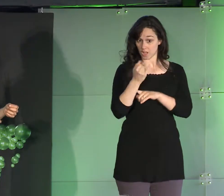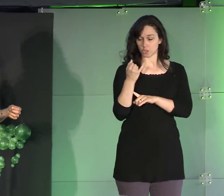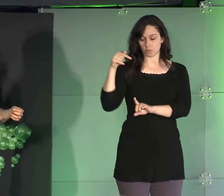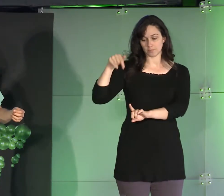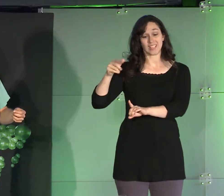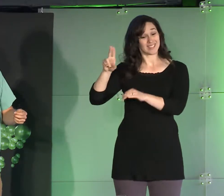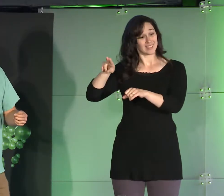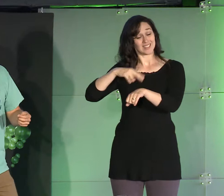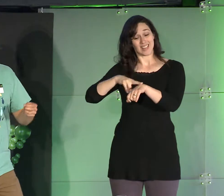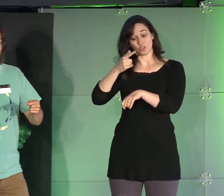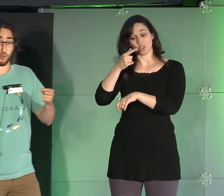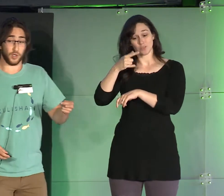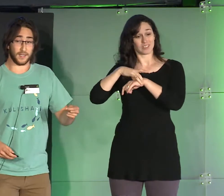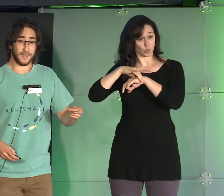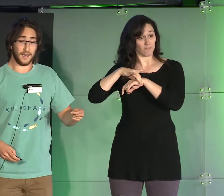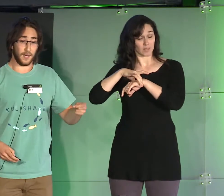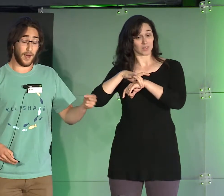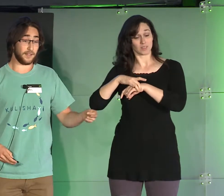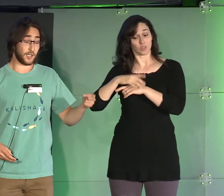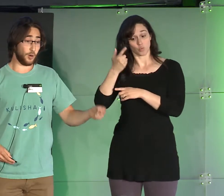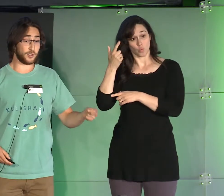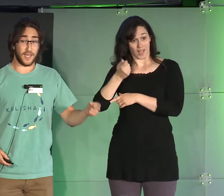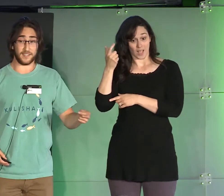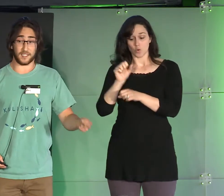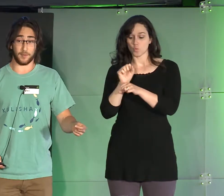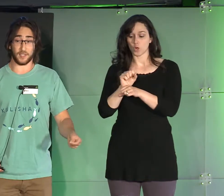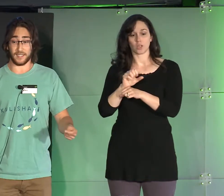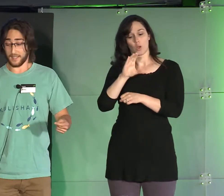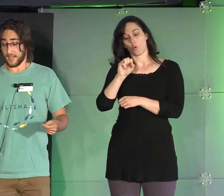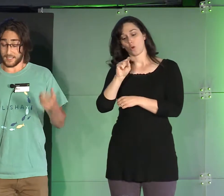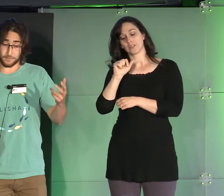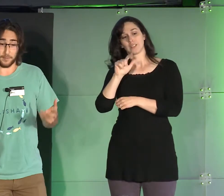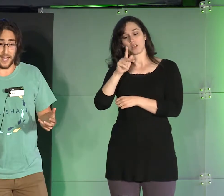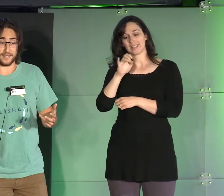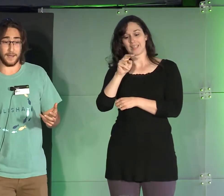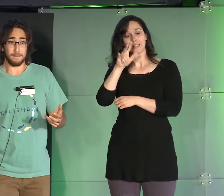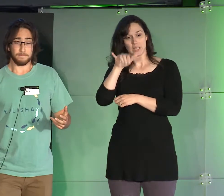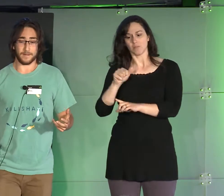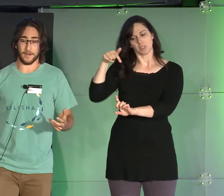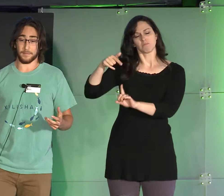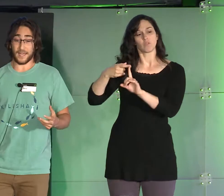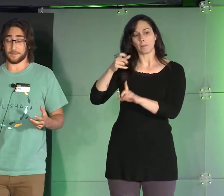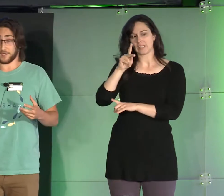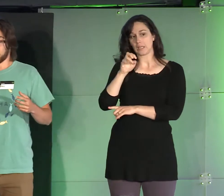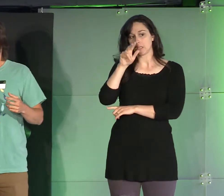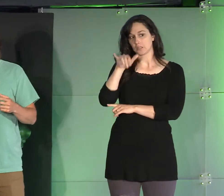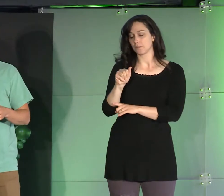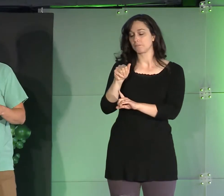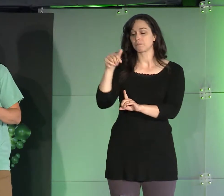got a National Geographic grant to do work on a coastal Kenyan community. He's from Kenya. That has